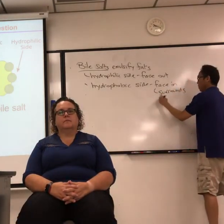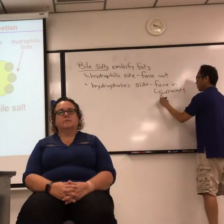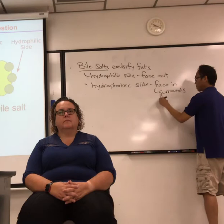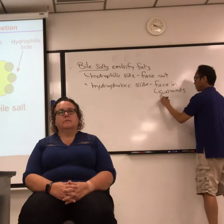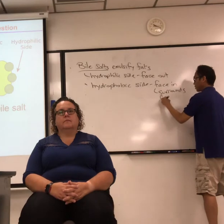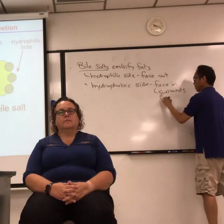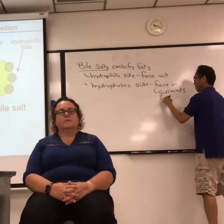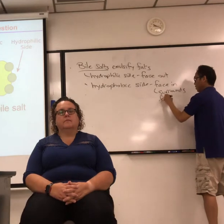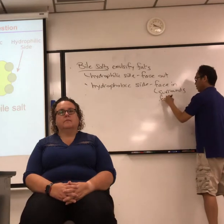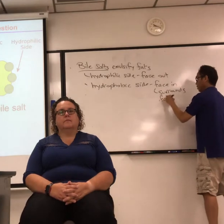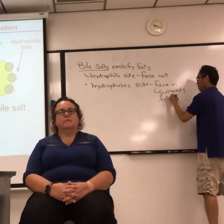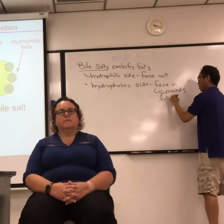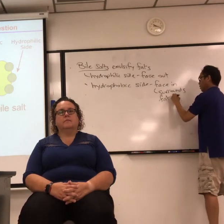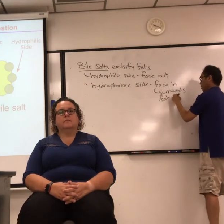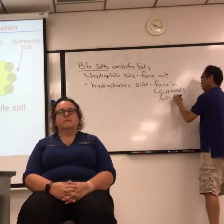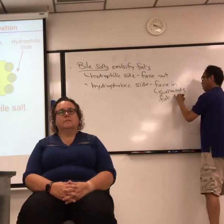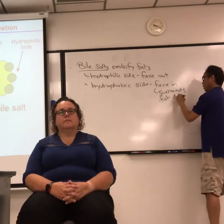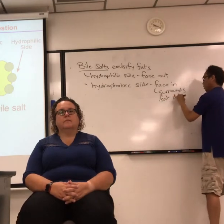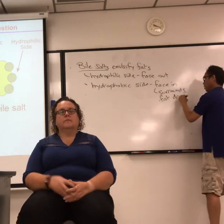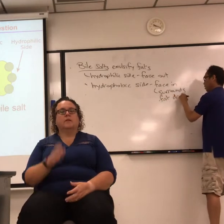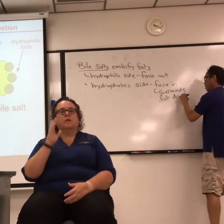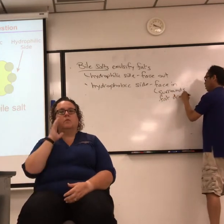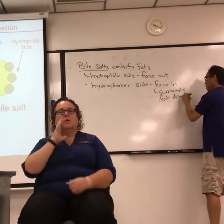fat droplet.